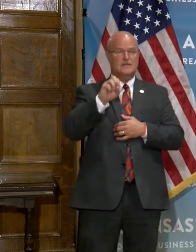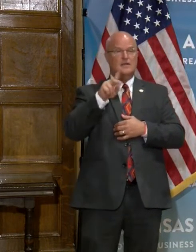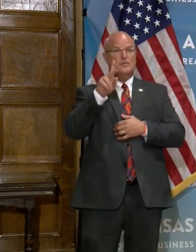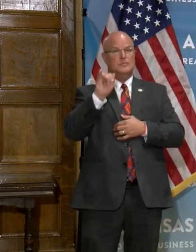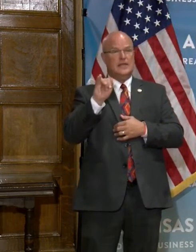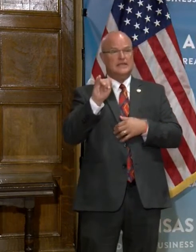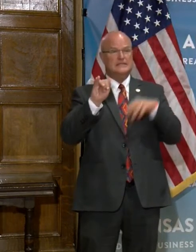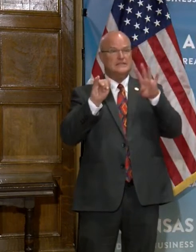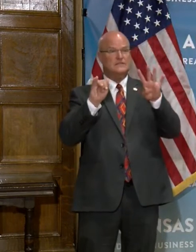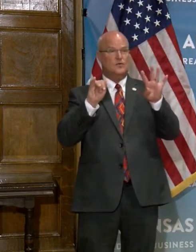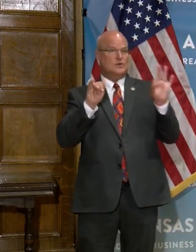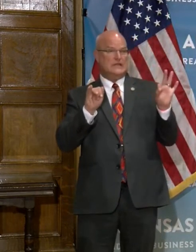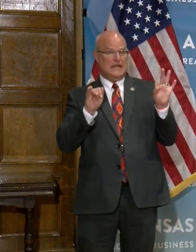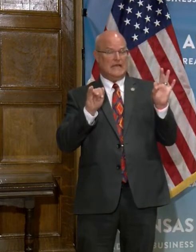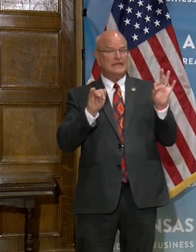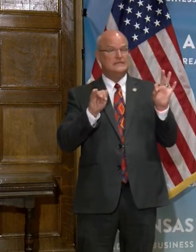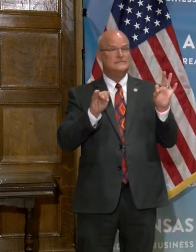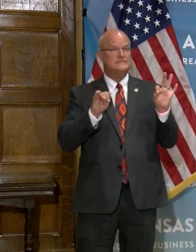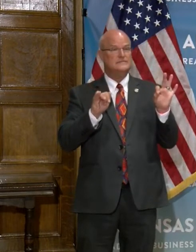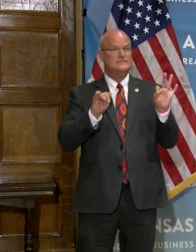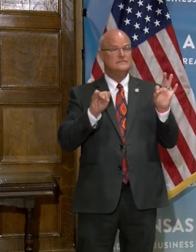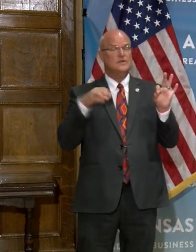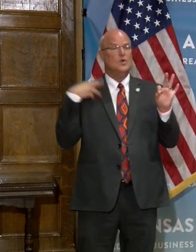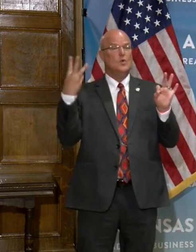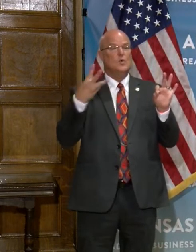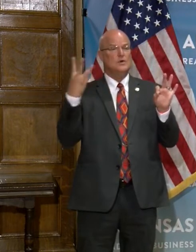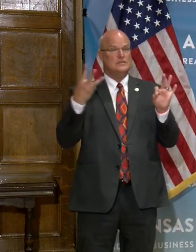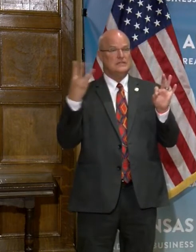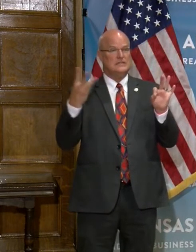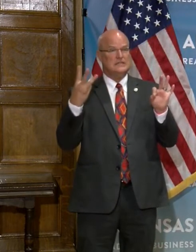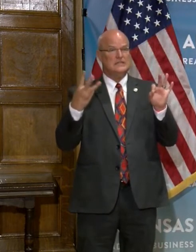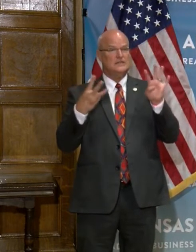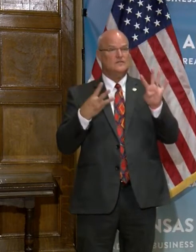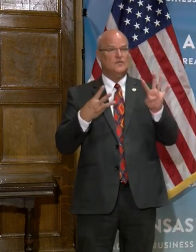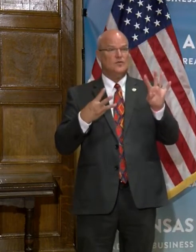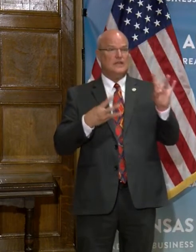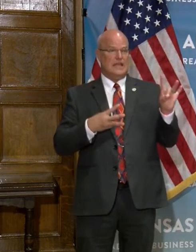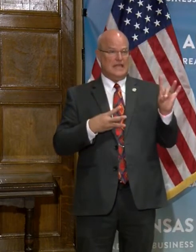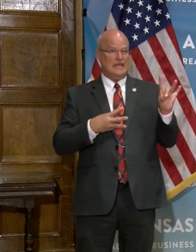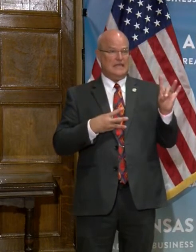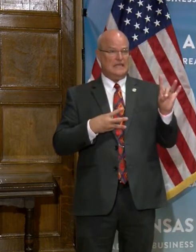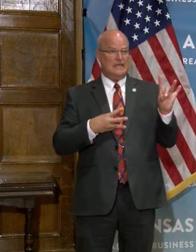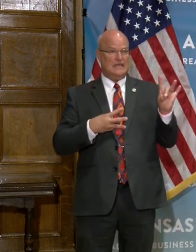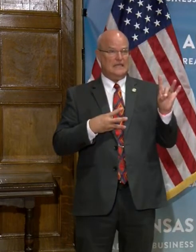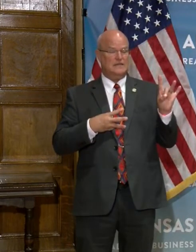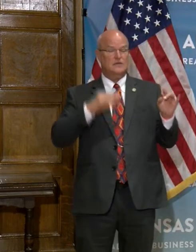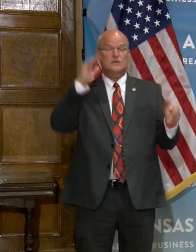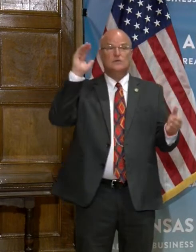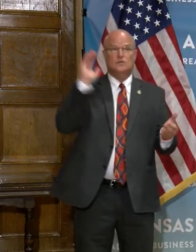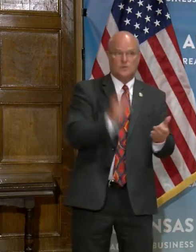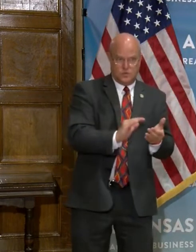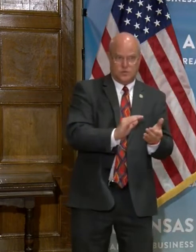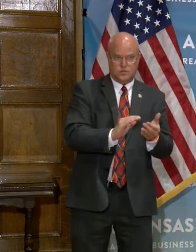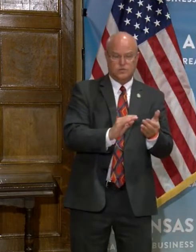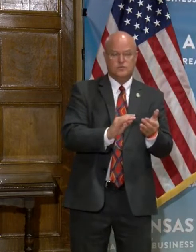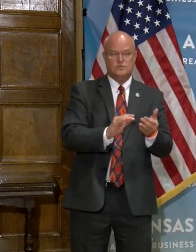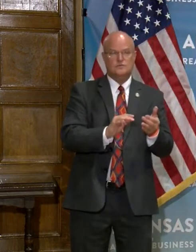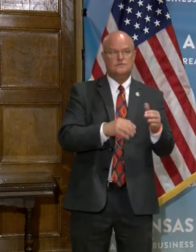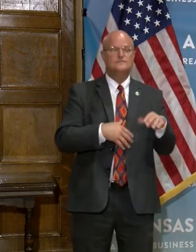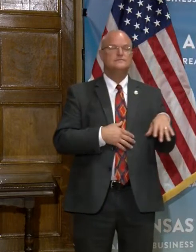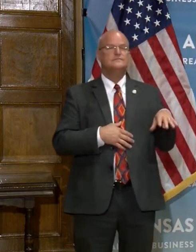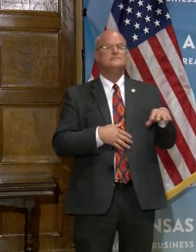has 49. Washington County has 48, which is a significant decline from